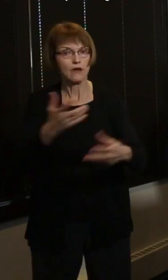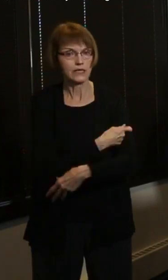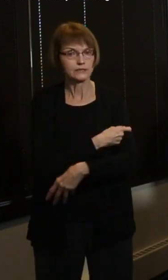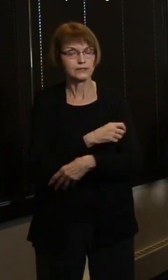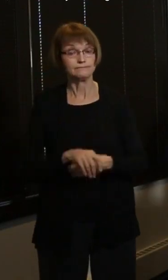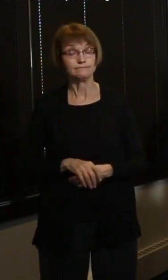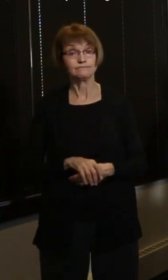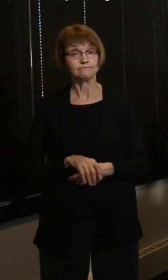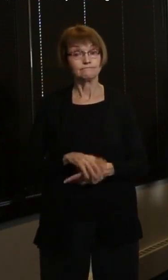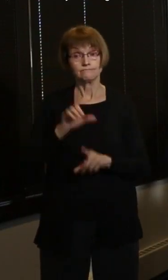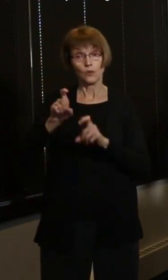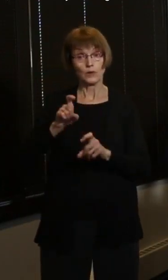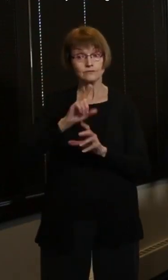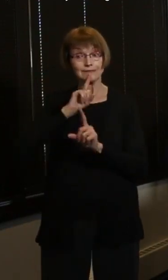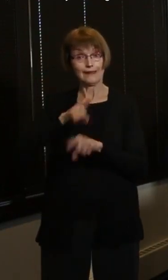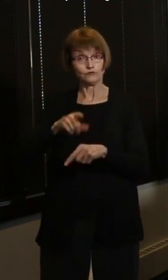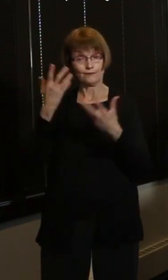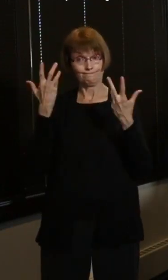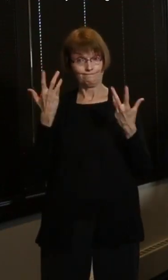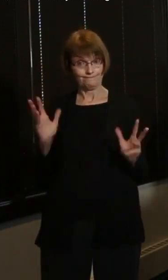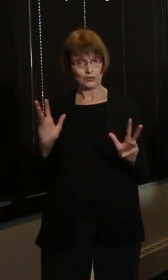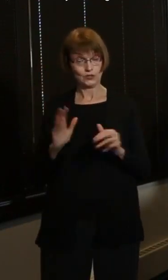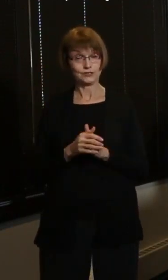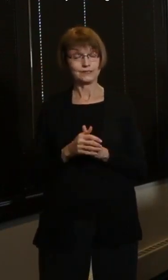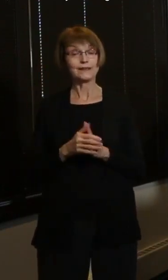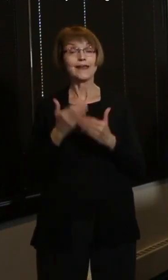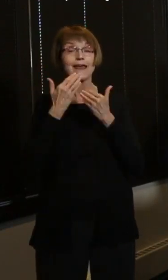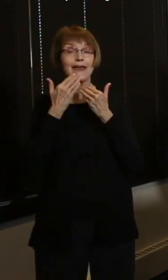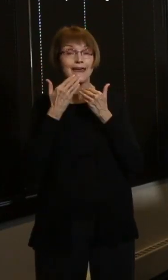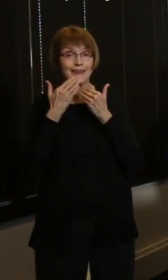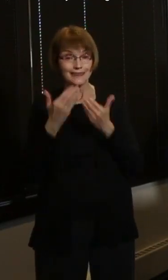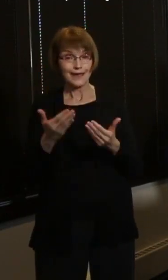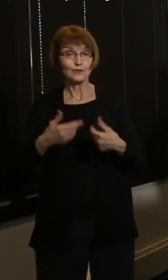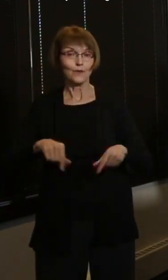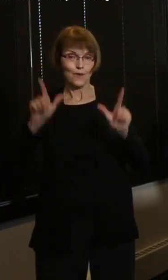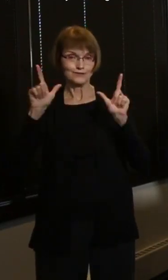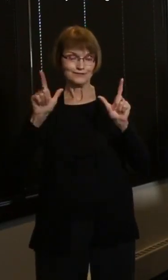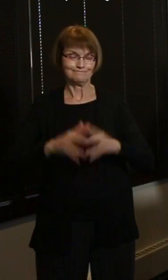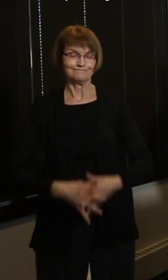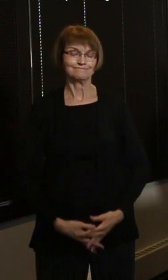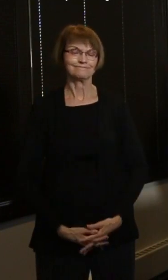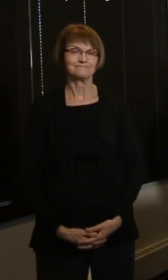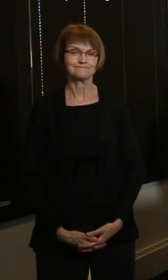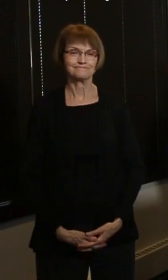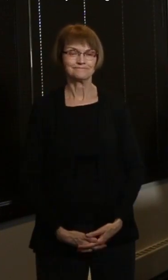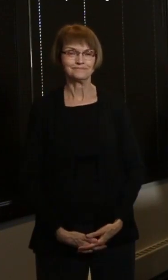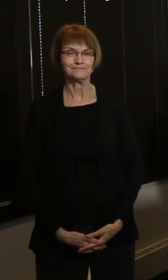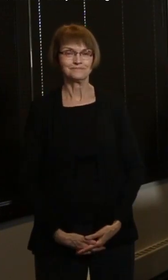That concludes the list of questions received from members of the media prior to today's briefing. Thanks for watching.